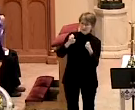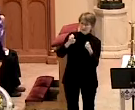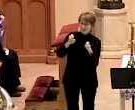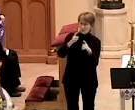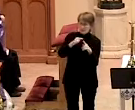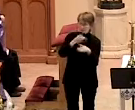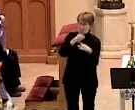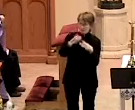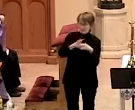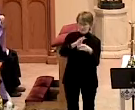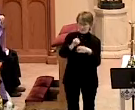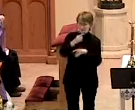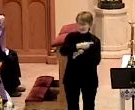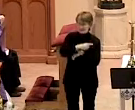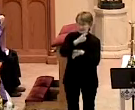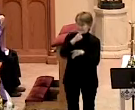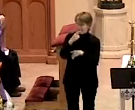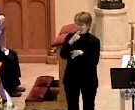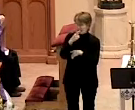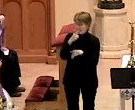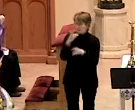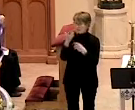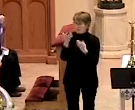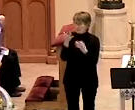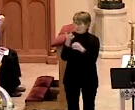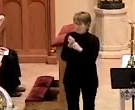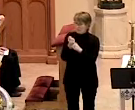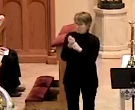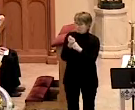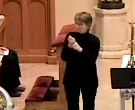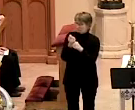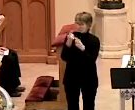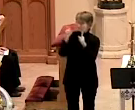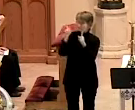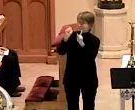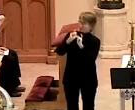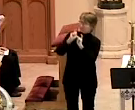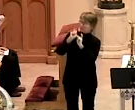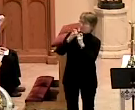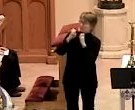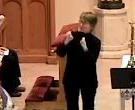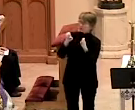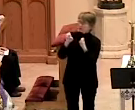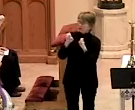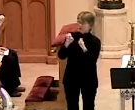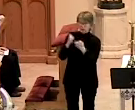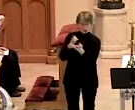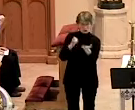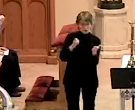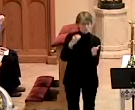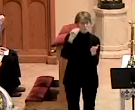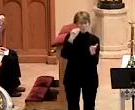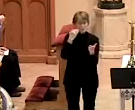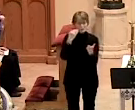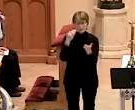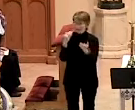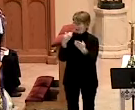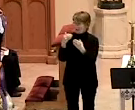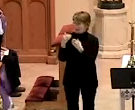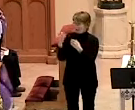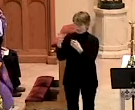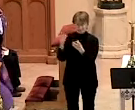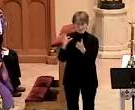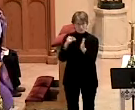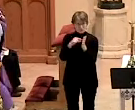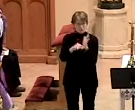Lent? You and I all know that after all of these 40 happenings in the scripture,